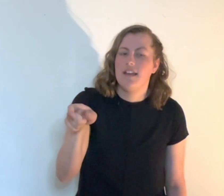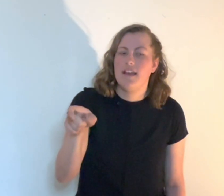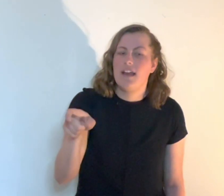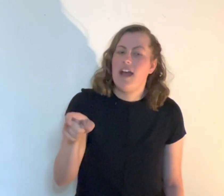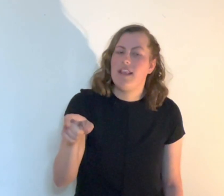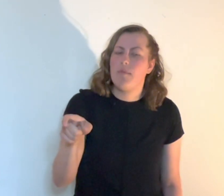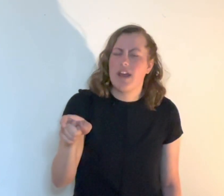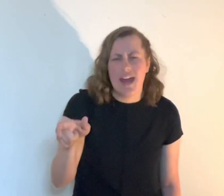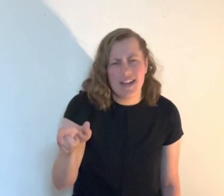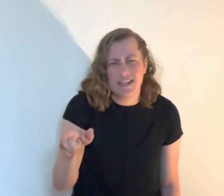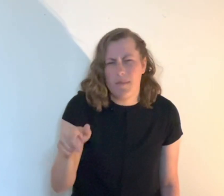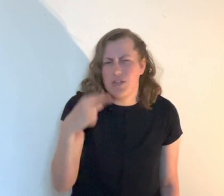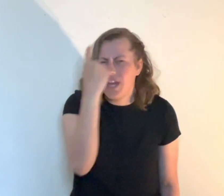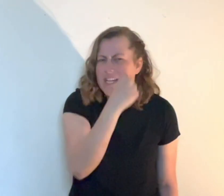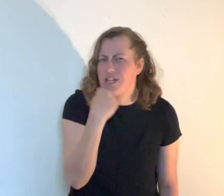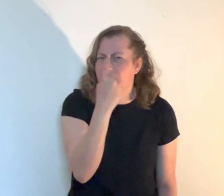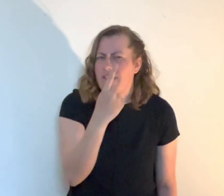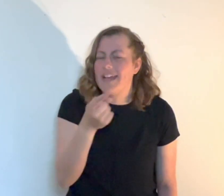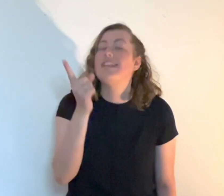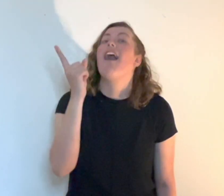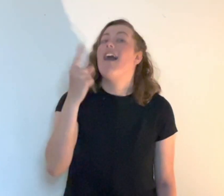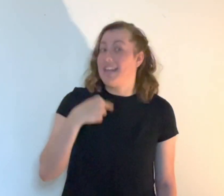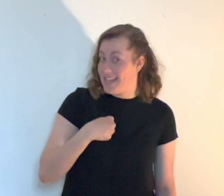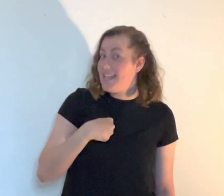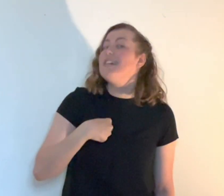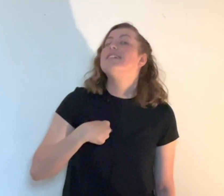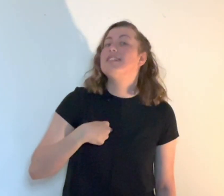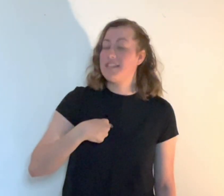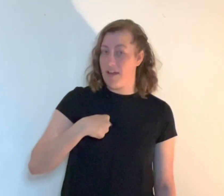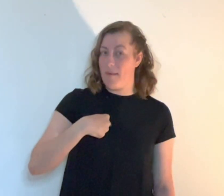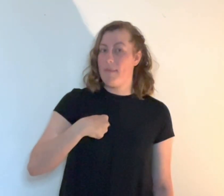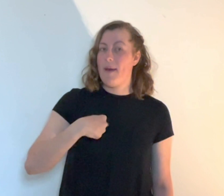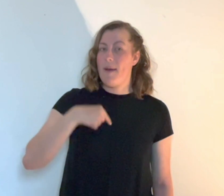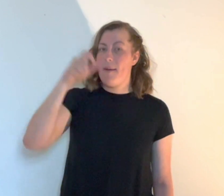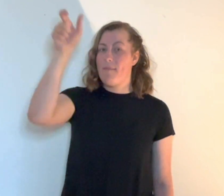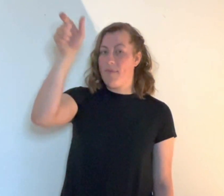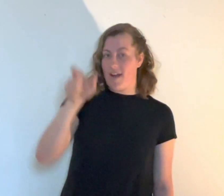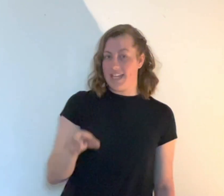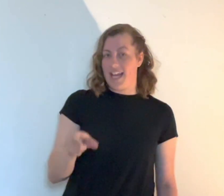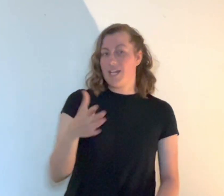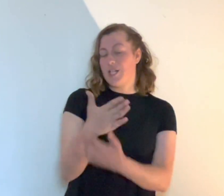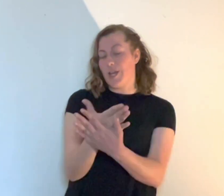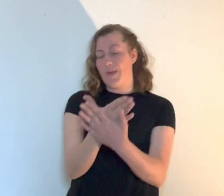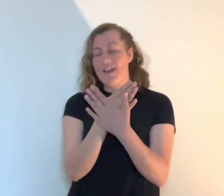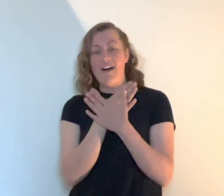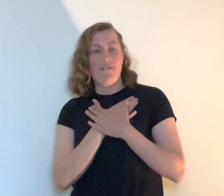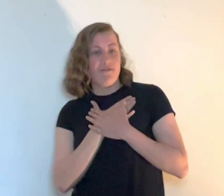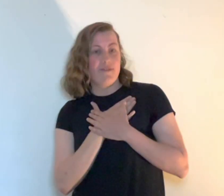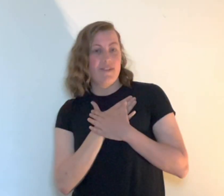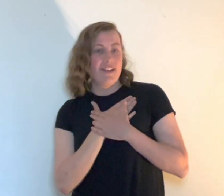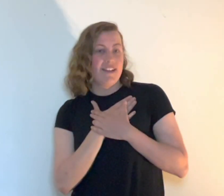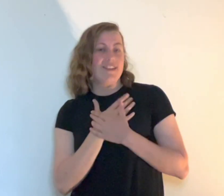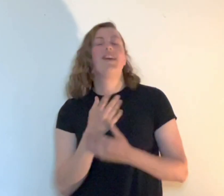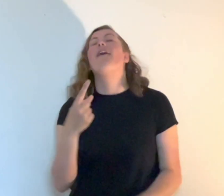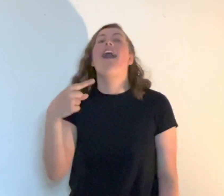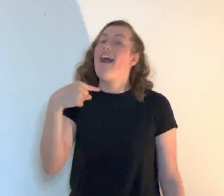And then we're going to answer that by changing our face I need somebody to love So I